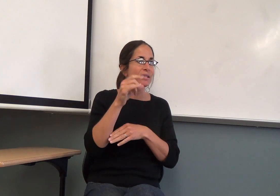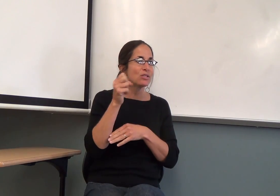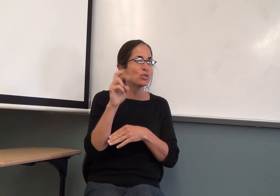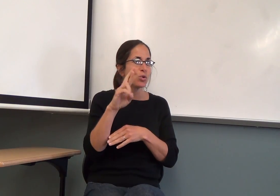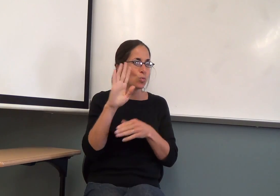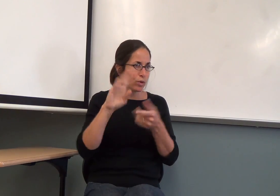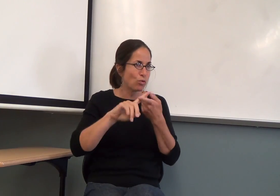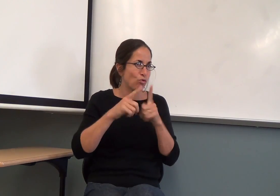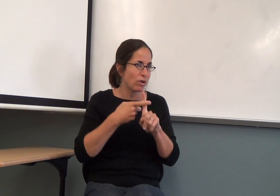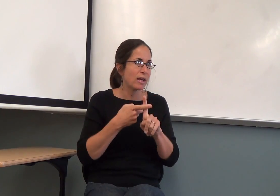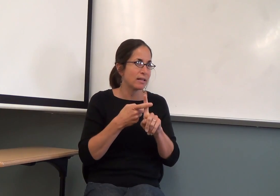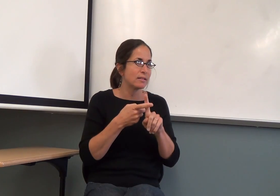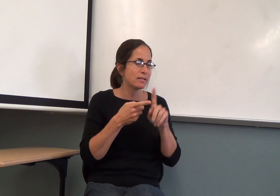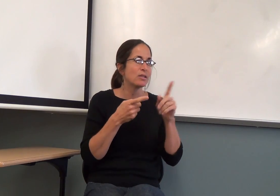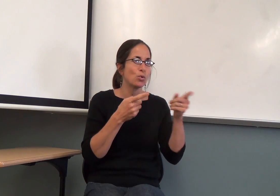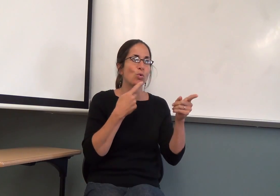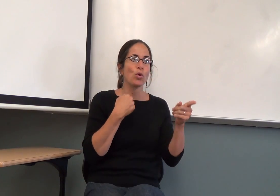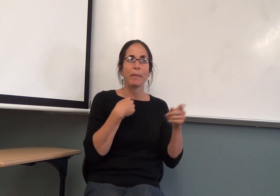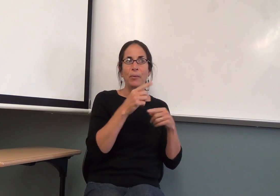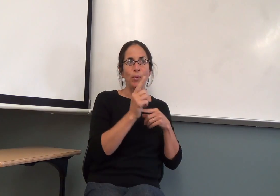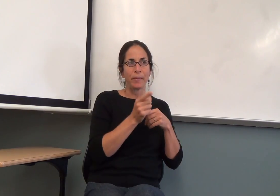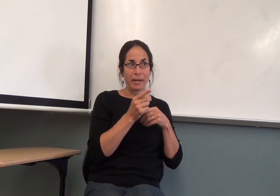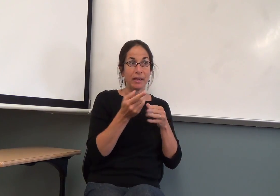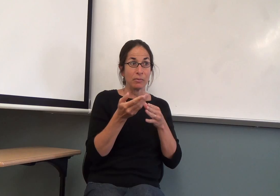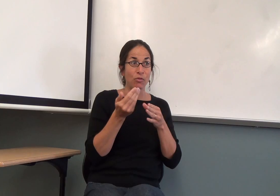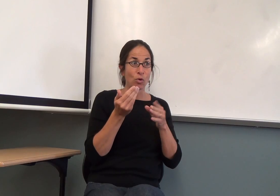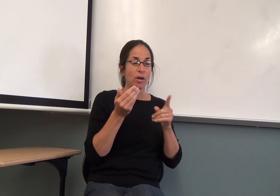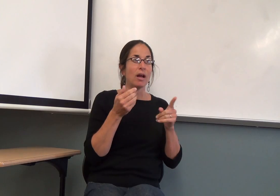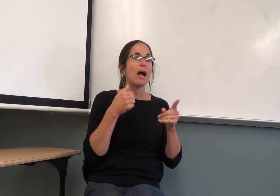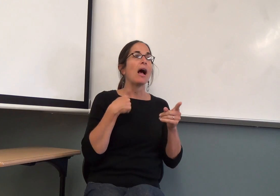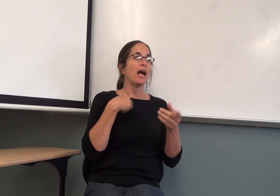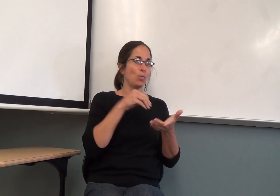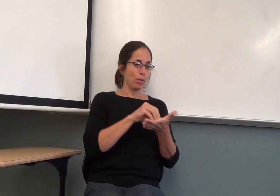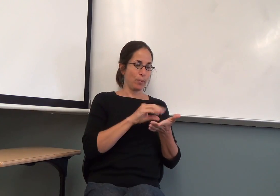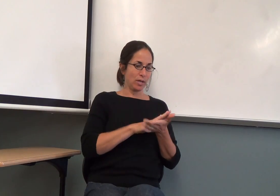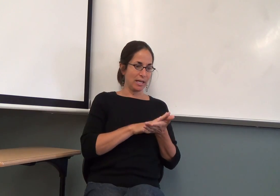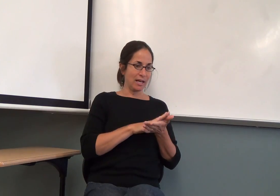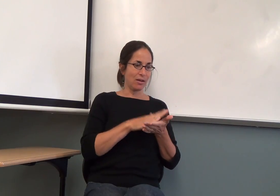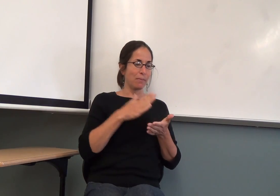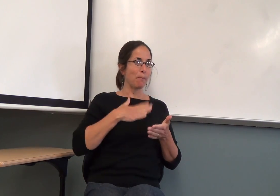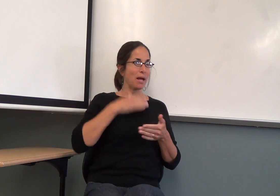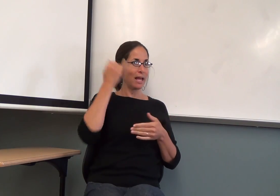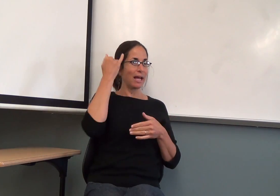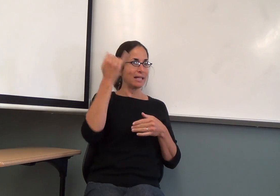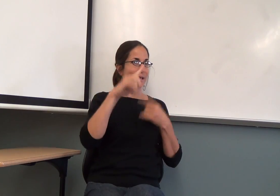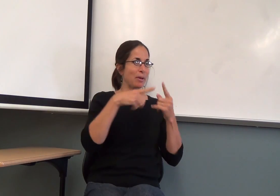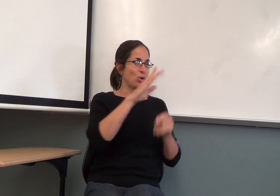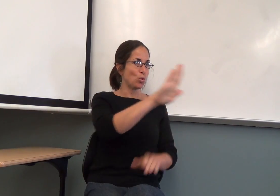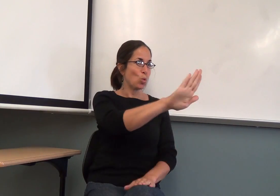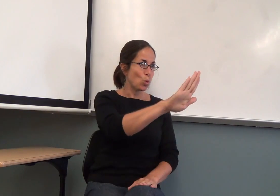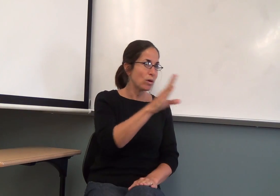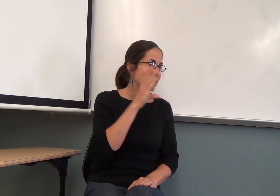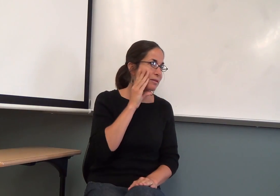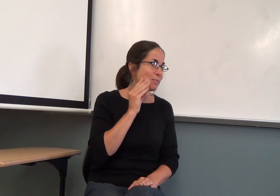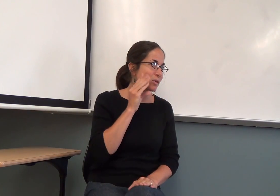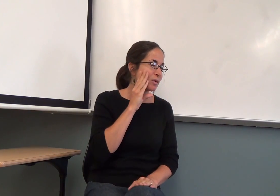so, only a minute or so, Yes. I'm going to write down my ideas about your experience. I'm going to brainstorm